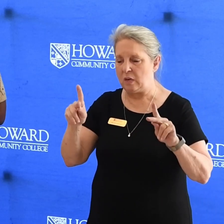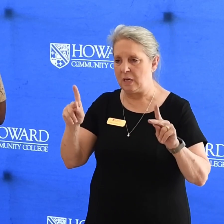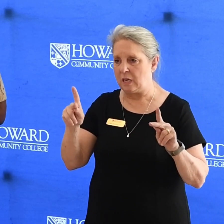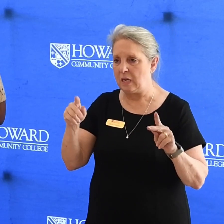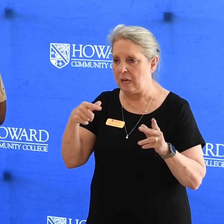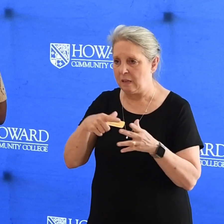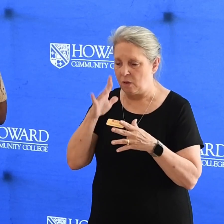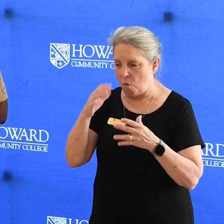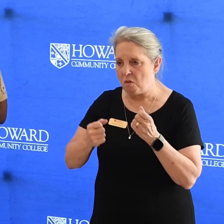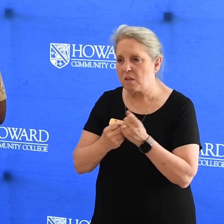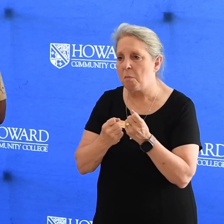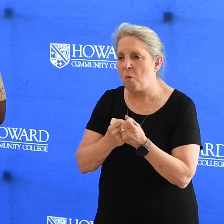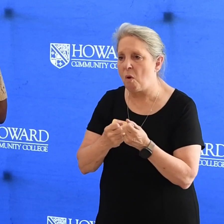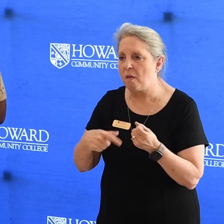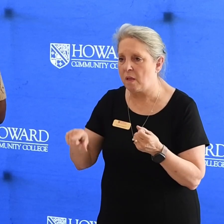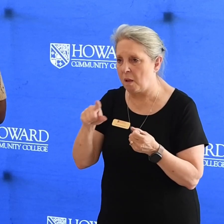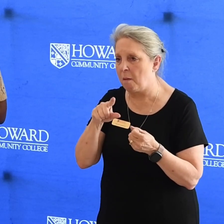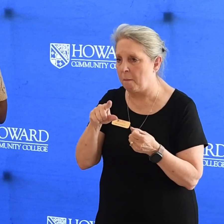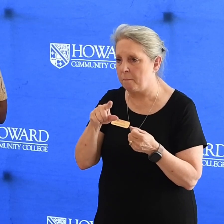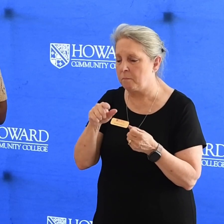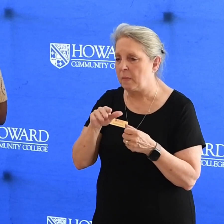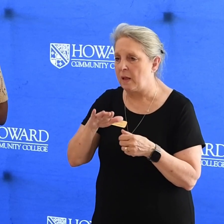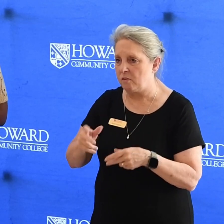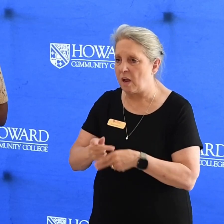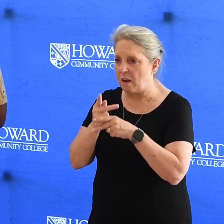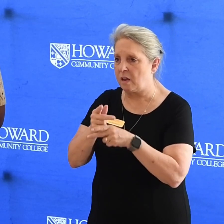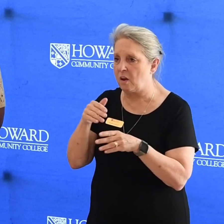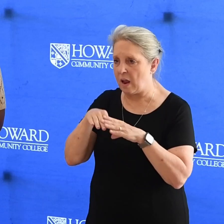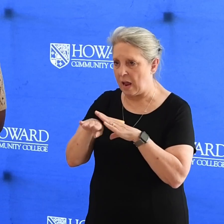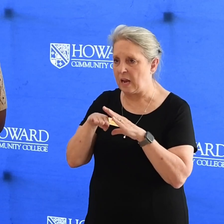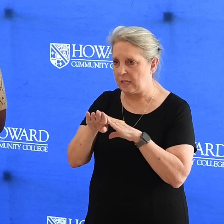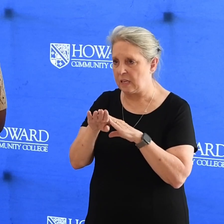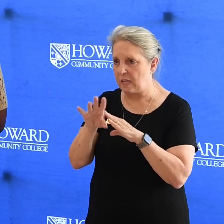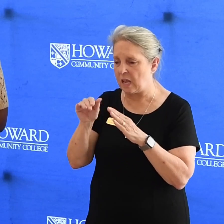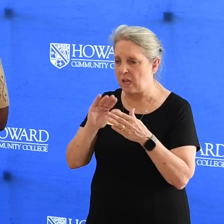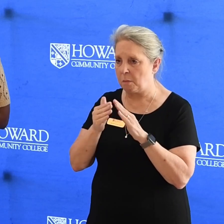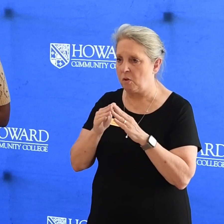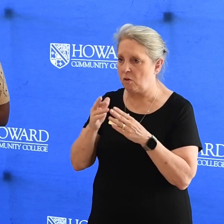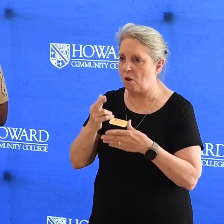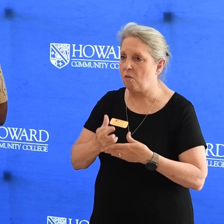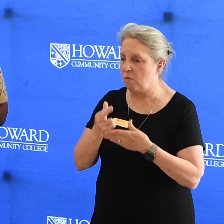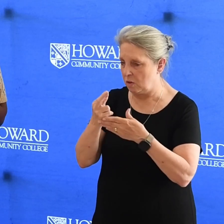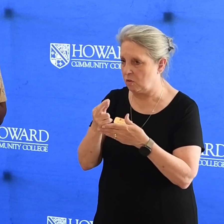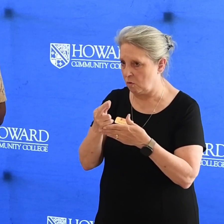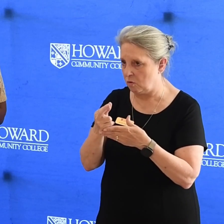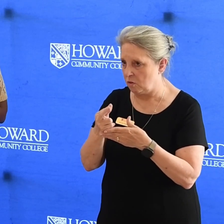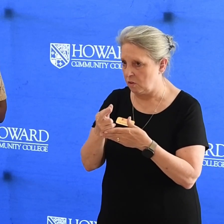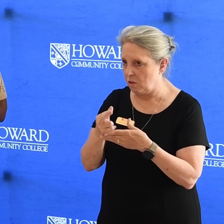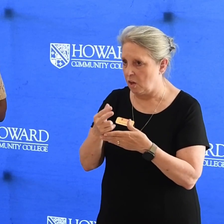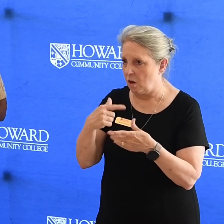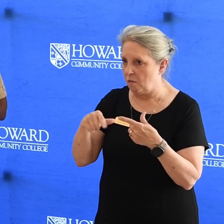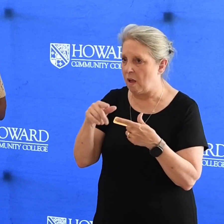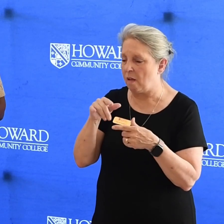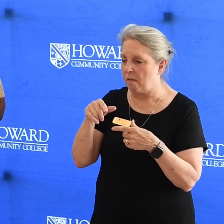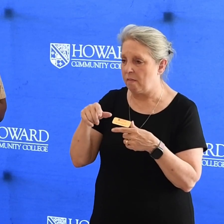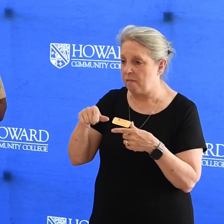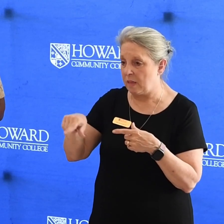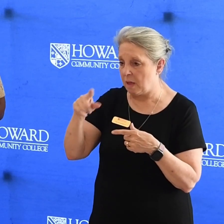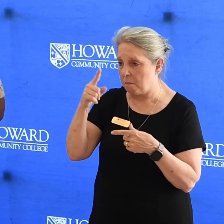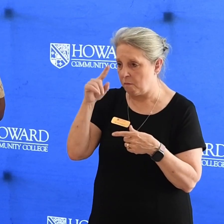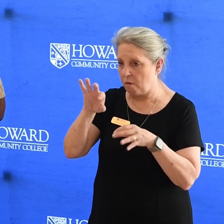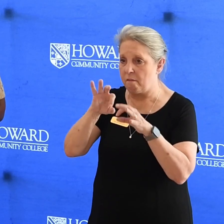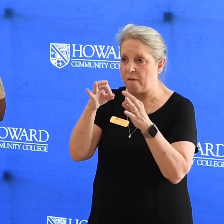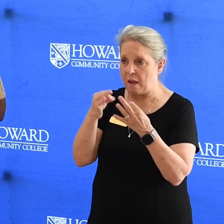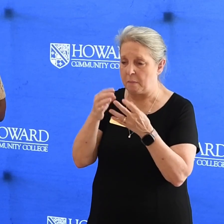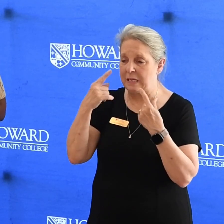to support them with childcare access and community resources surrounding them for